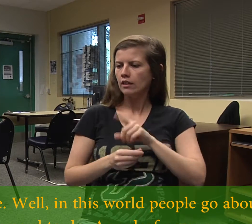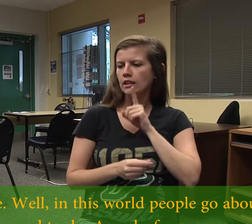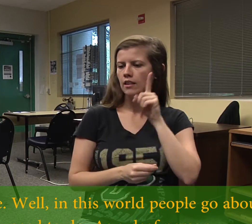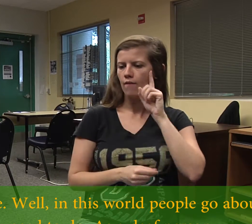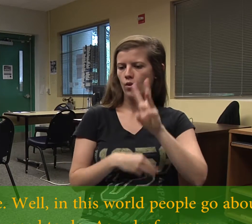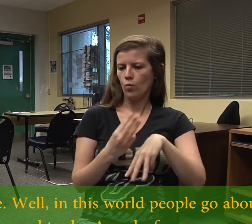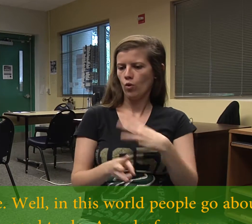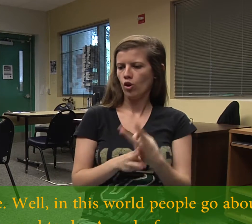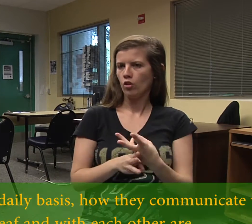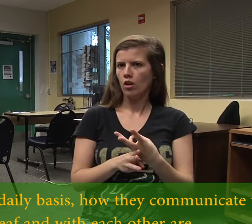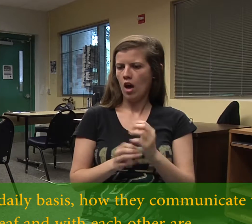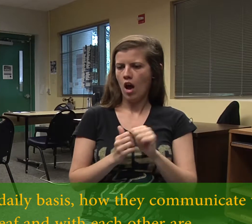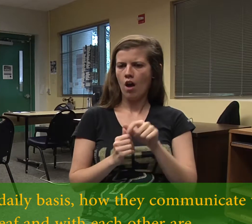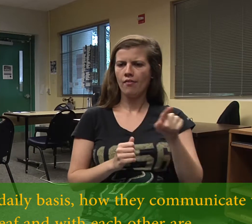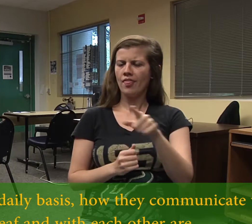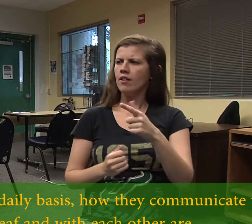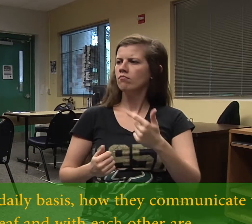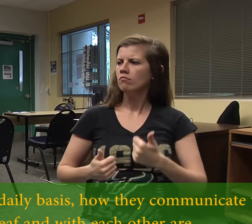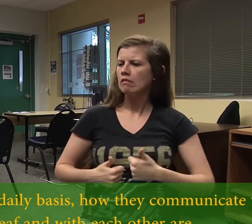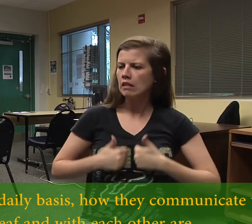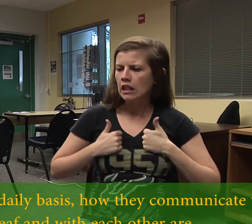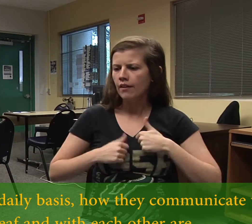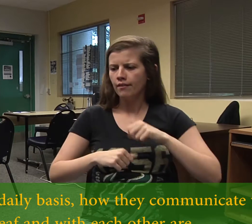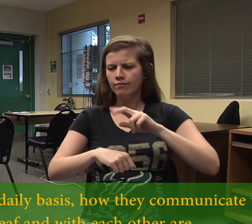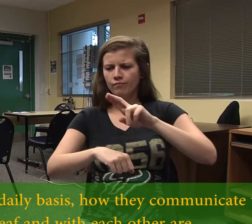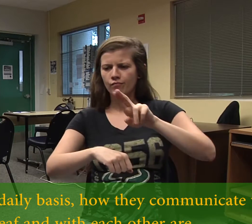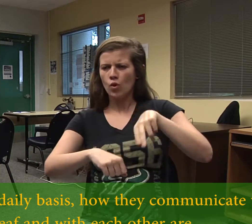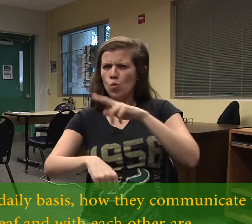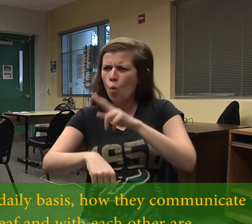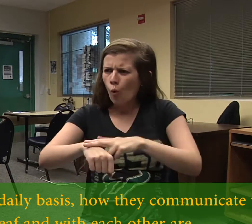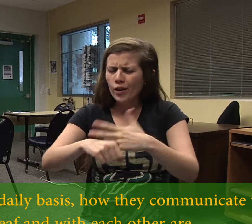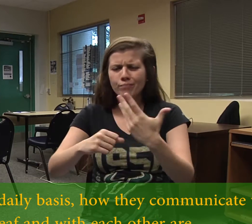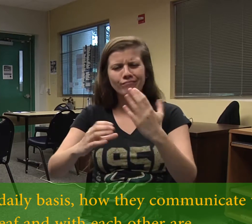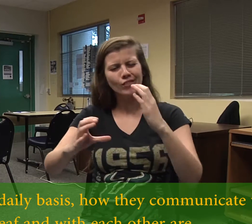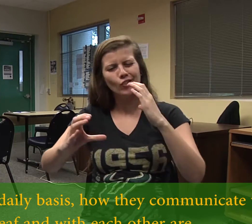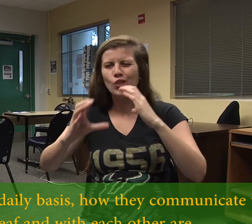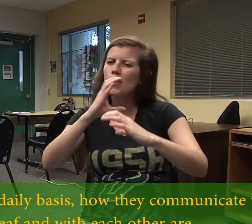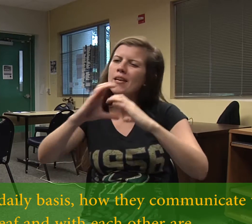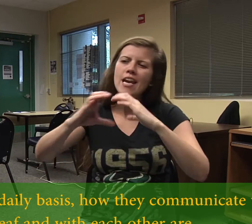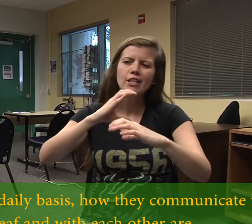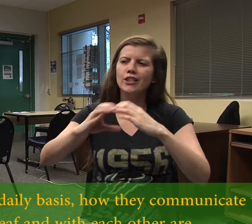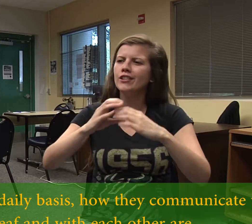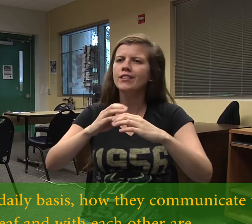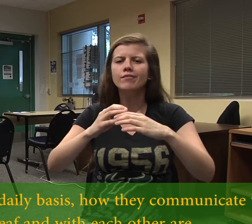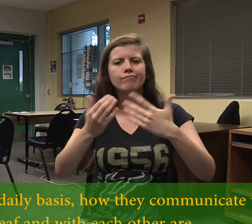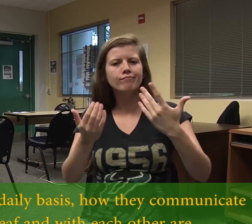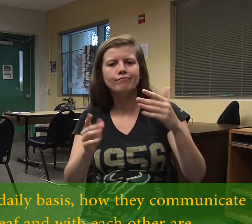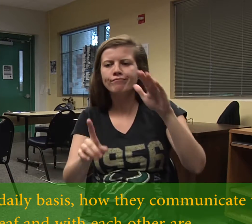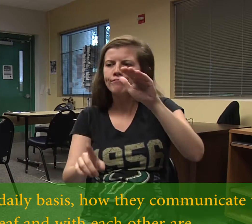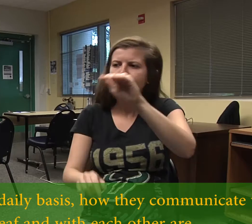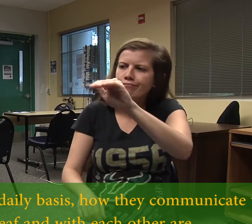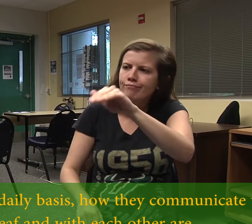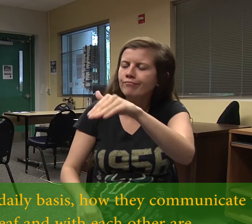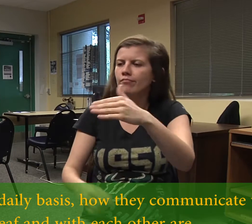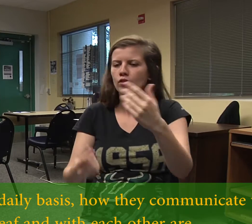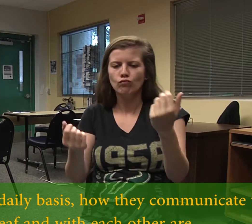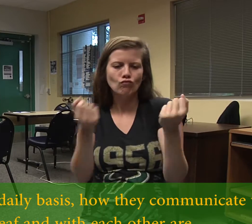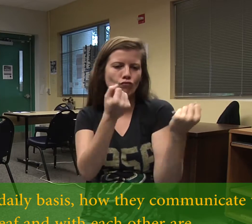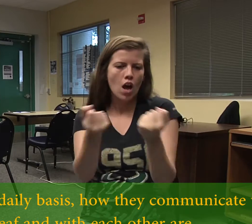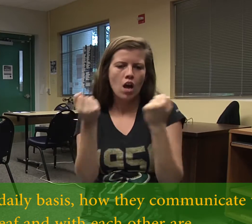a Deaf person. How they live on a daily basis, how they communicate with people who aren't Deaf and with each other,